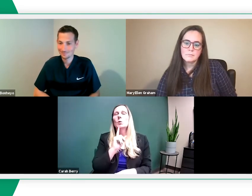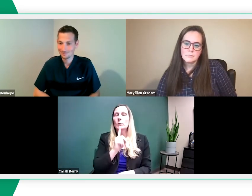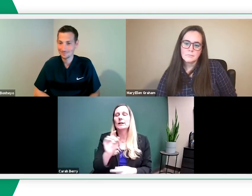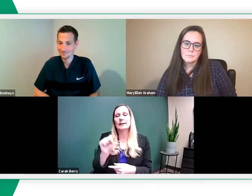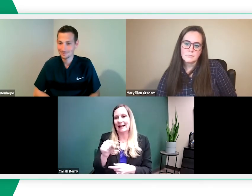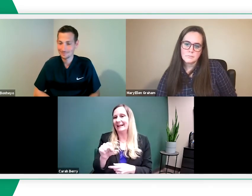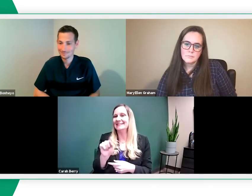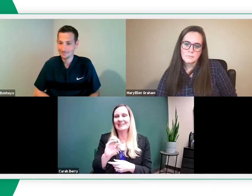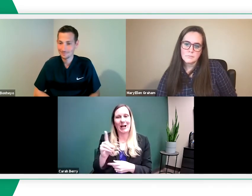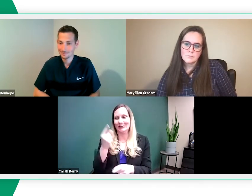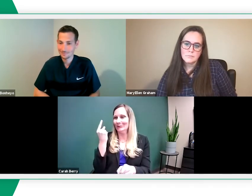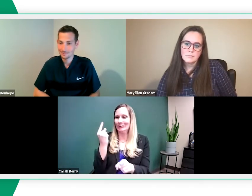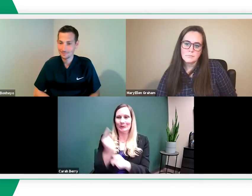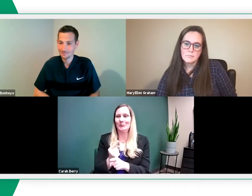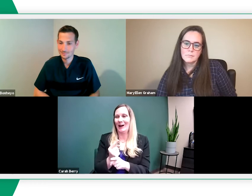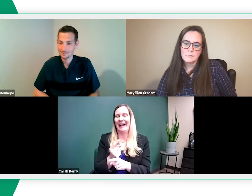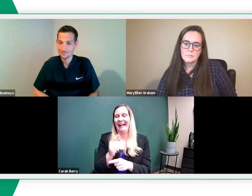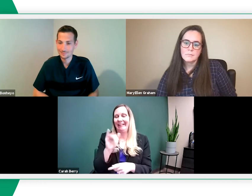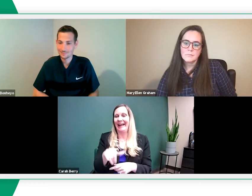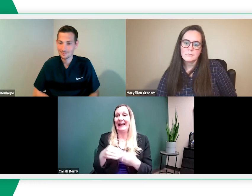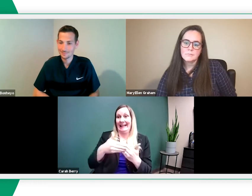bills and change all that. I really don't want that. So yes,